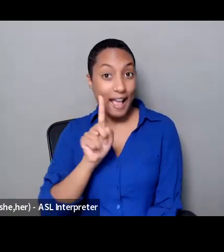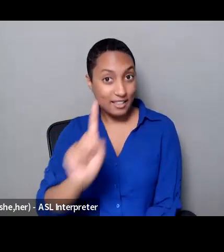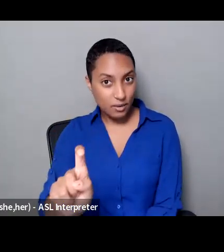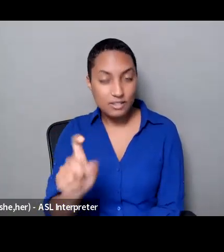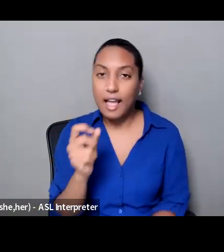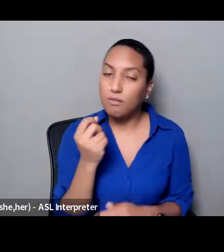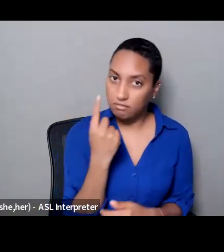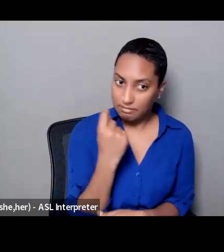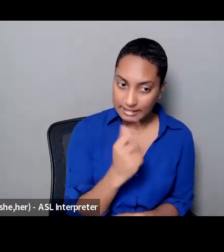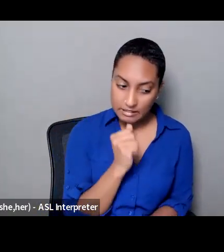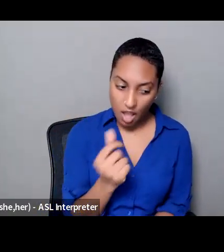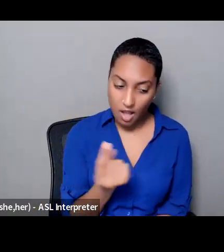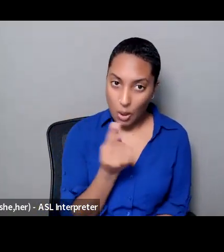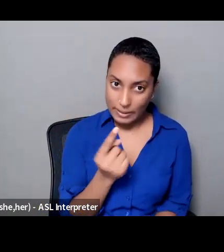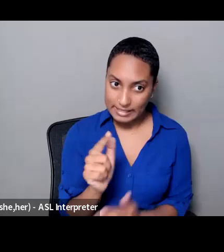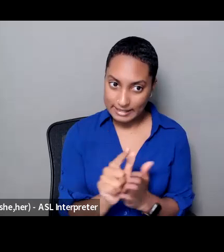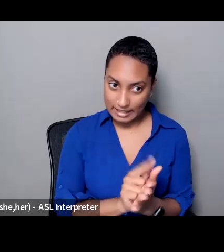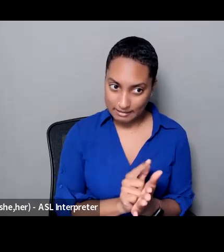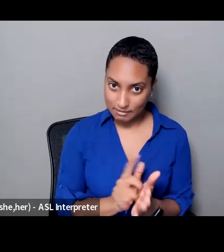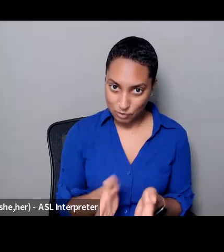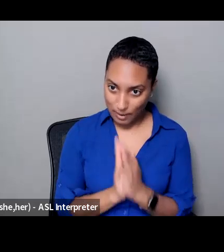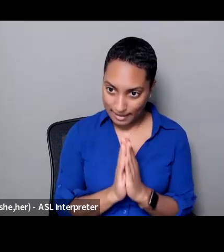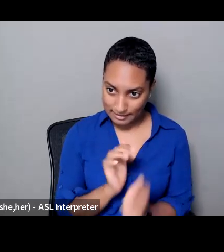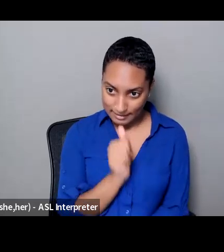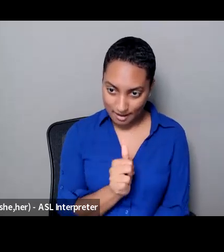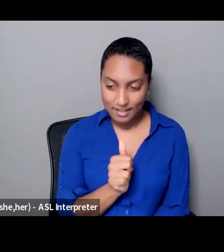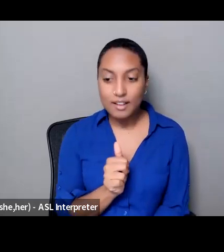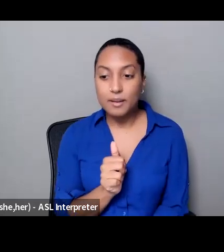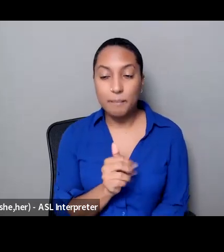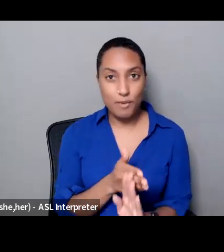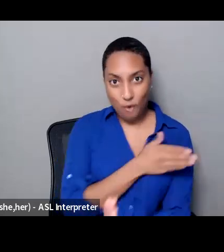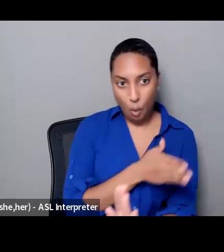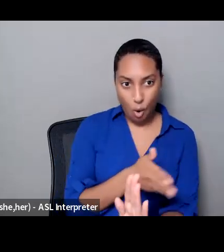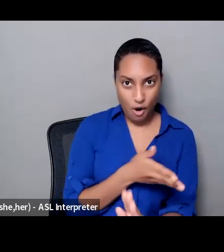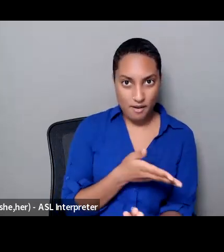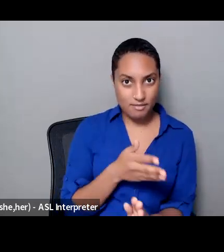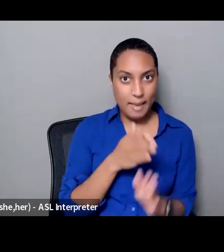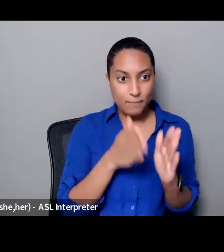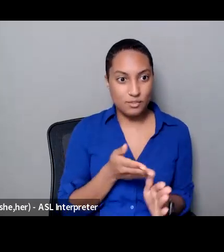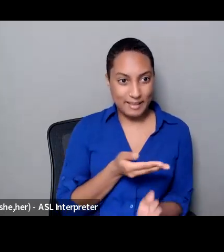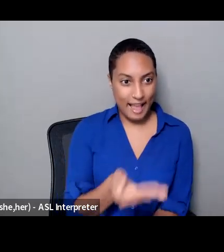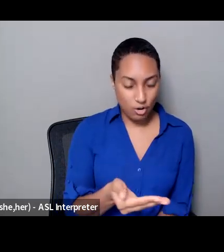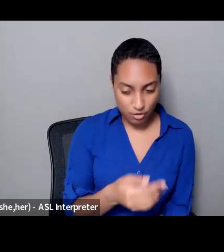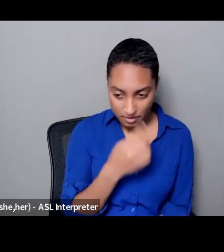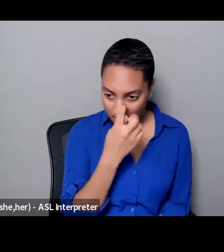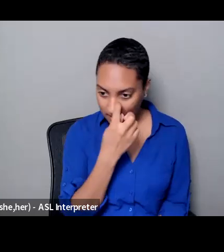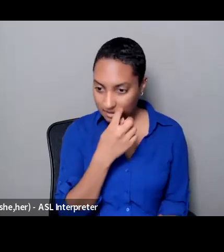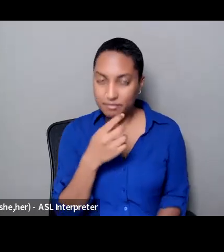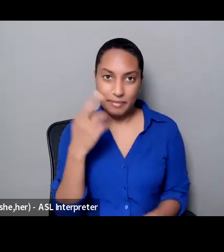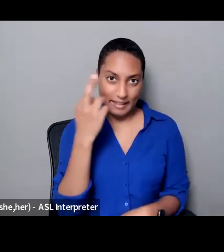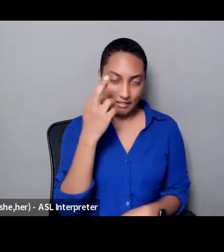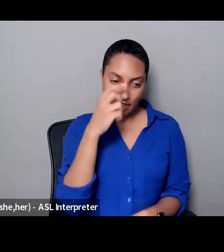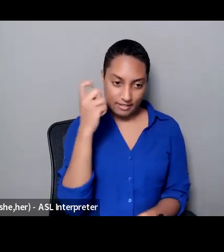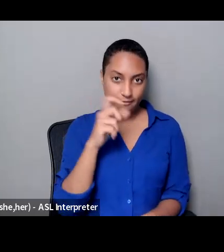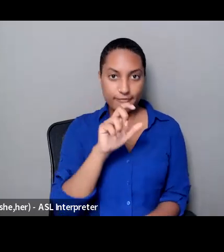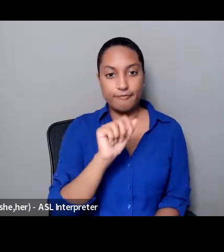of people after they've been hired and before in most situations for affirmative action purposes. But